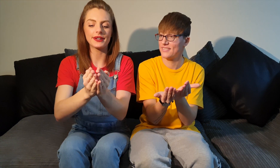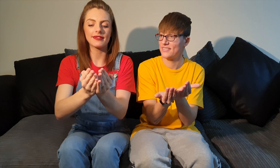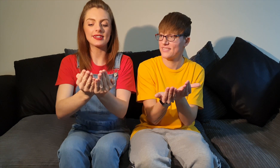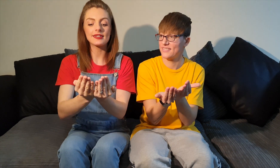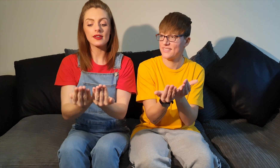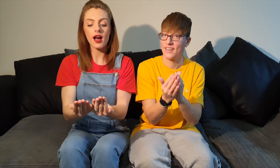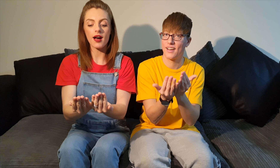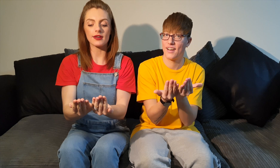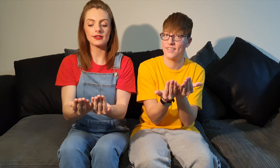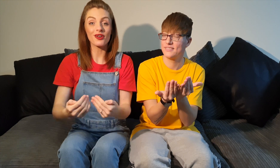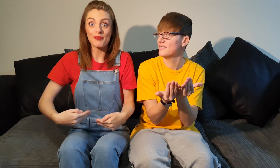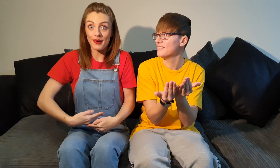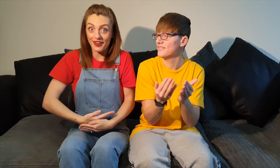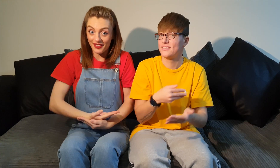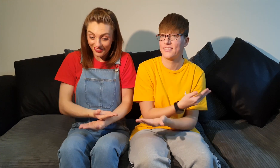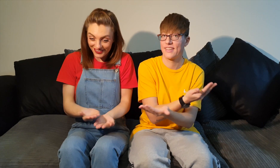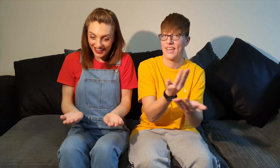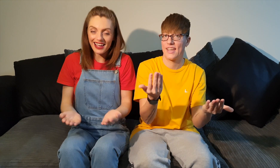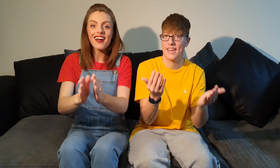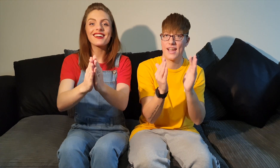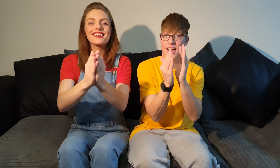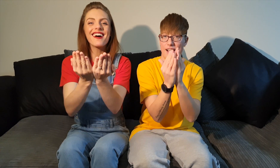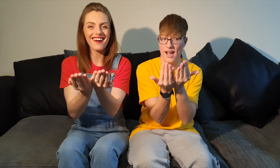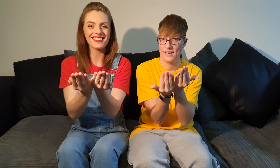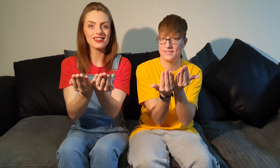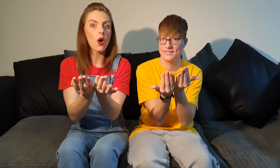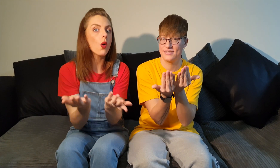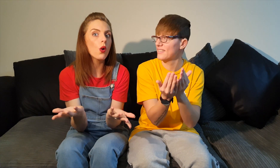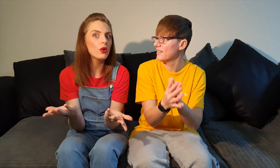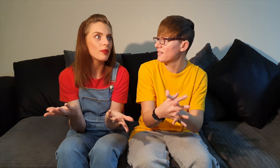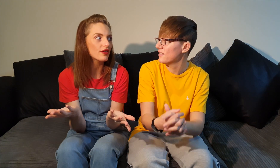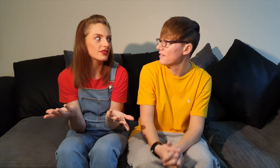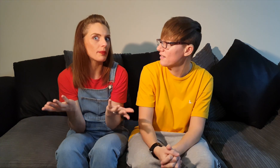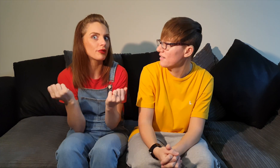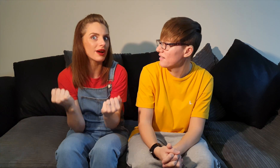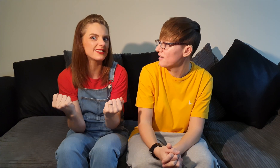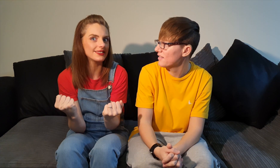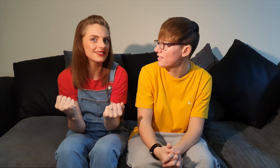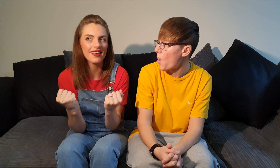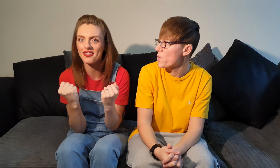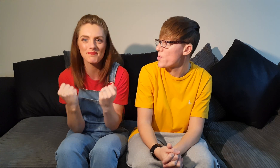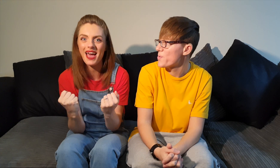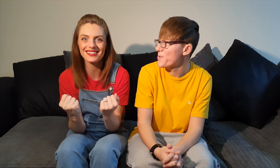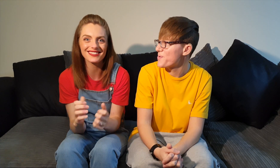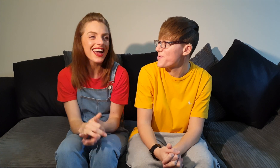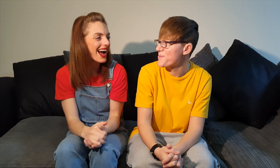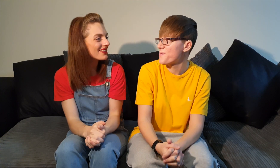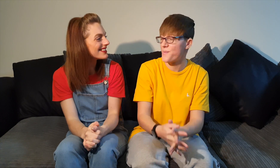This is card. So birthday card or birthday presents. So they're the best. How will you